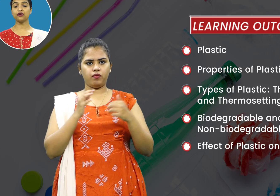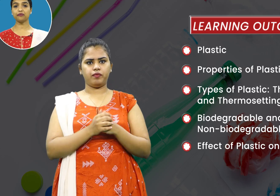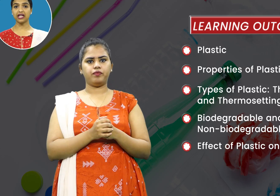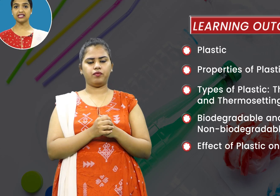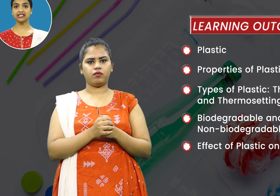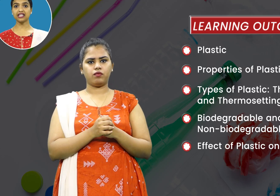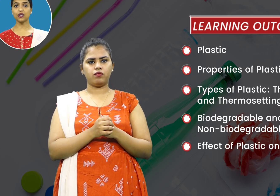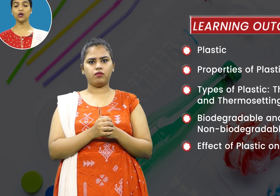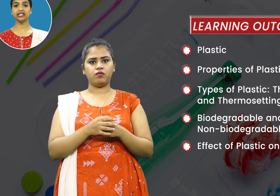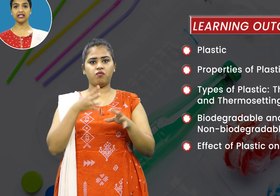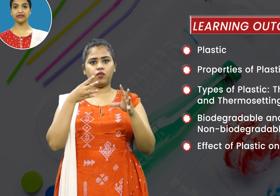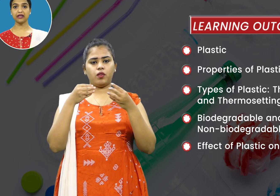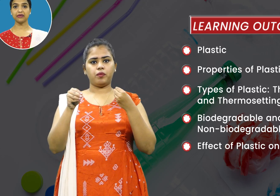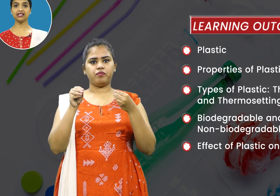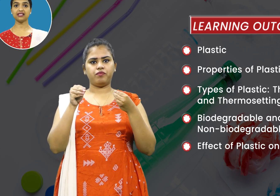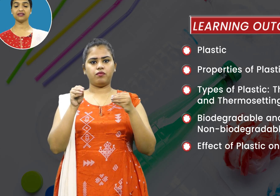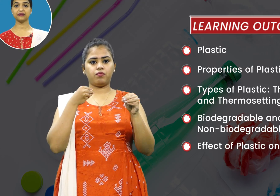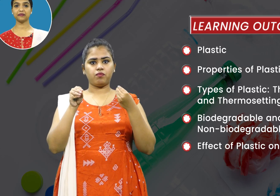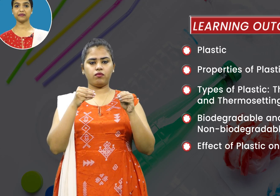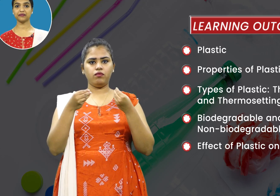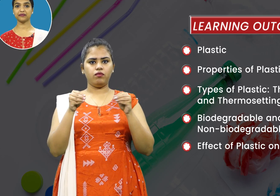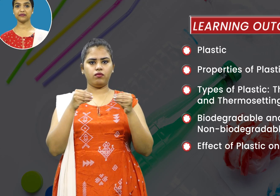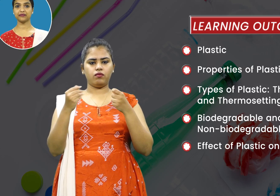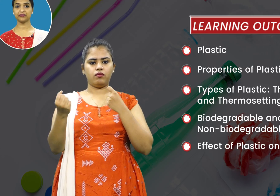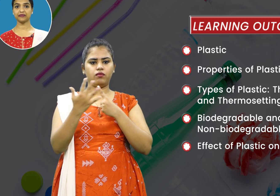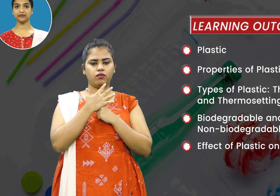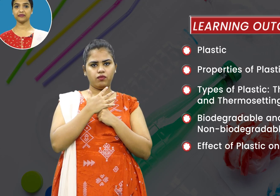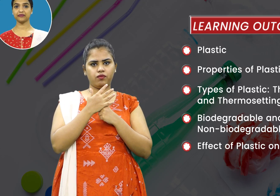Effect of plastic on the environment.